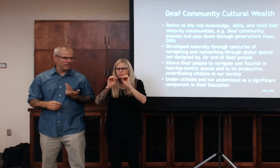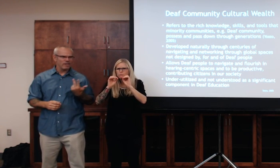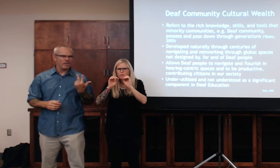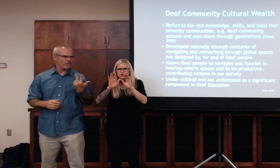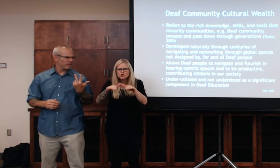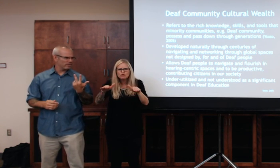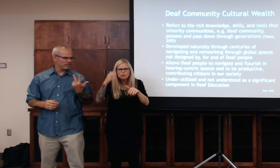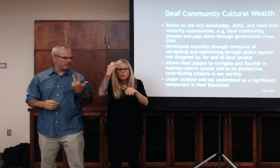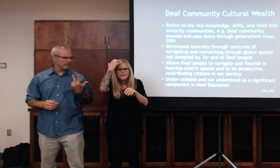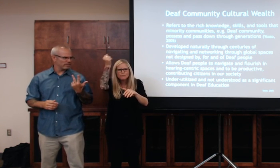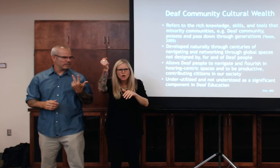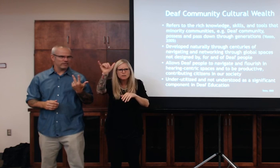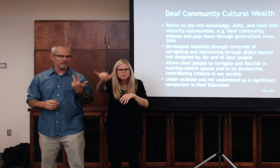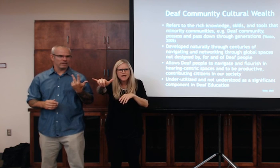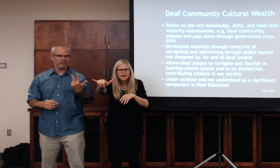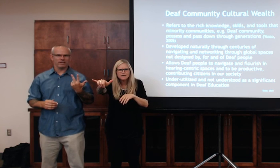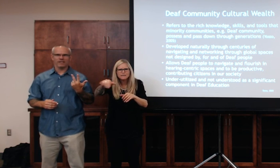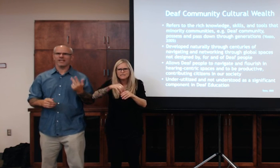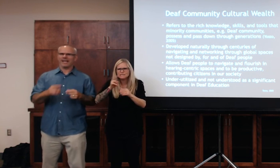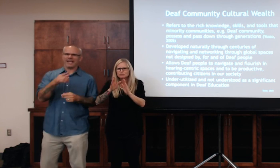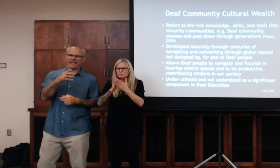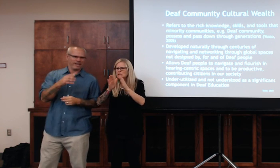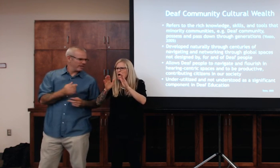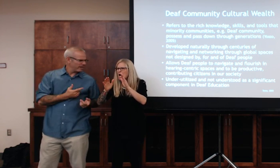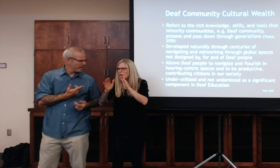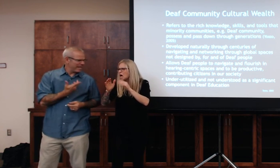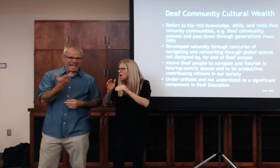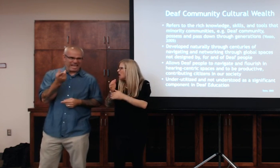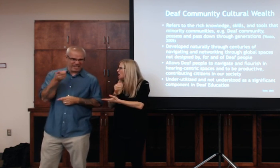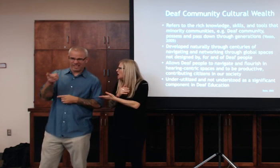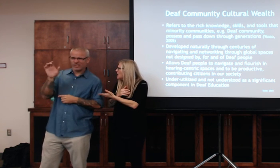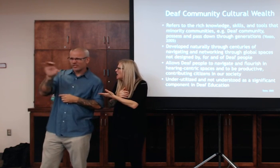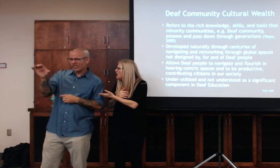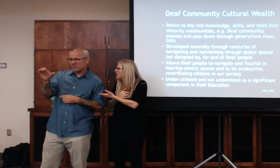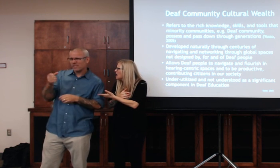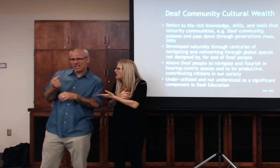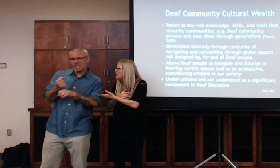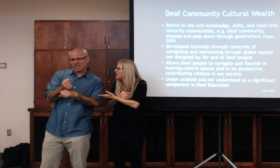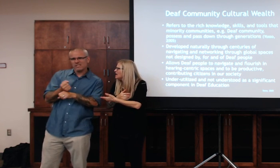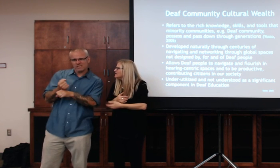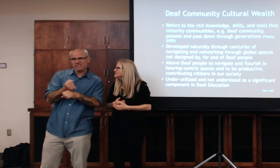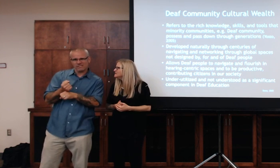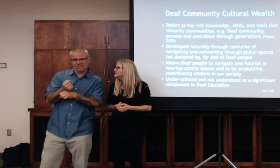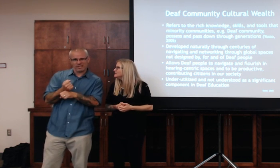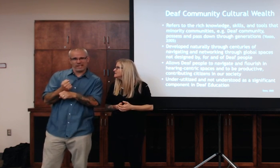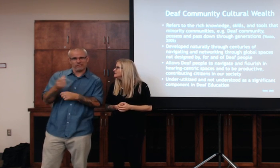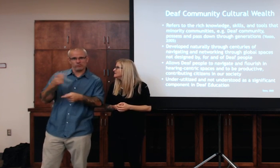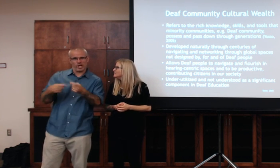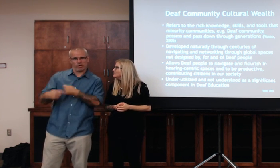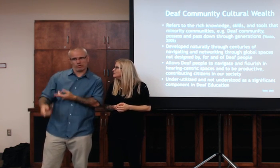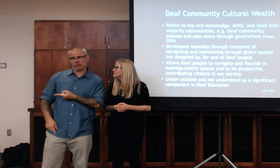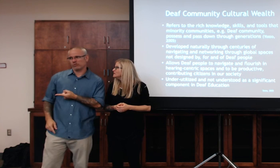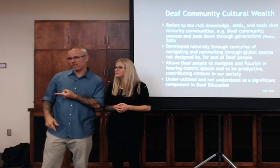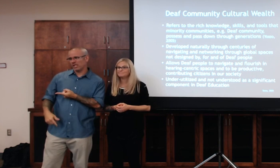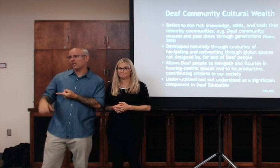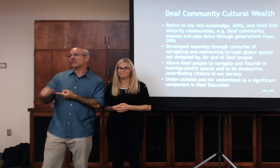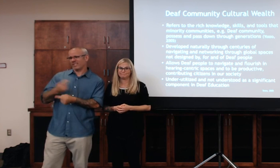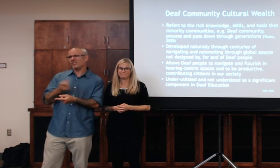We teach children to memorize that information in history books. Christopher Columbus. Slave trader, guys. Slave